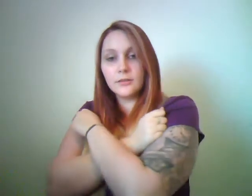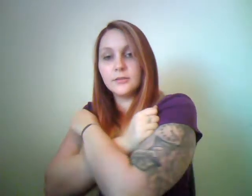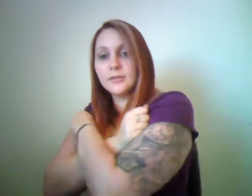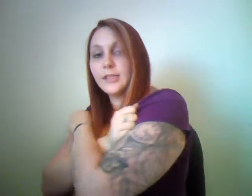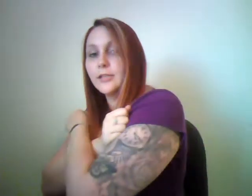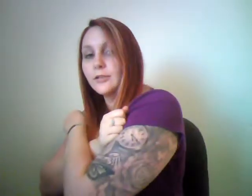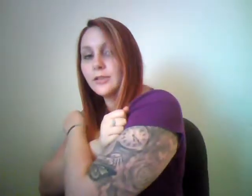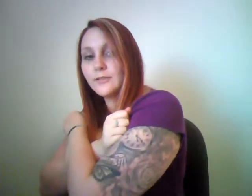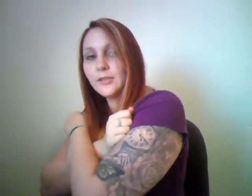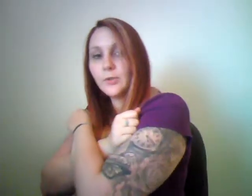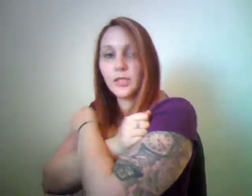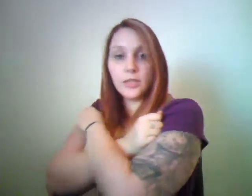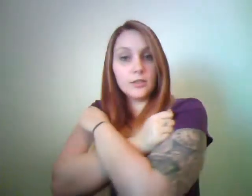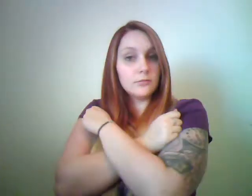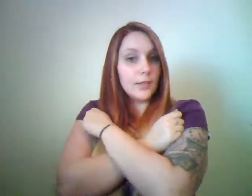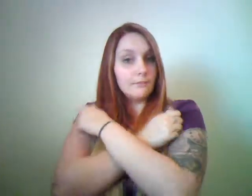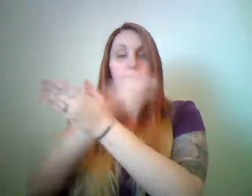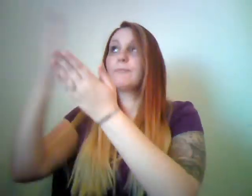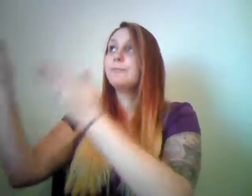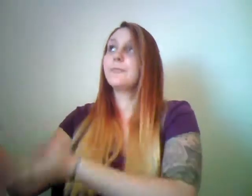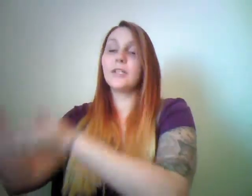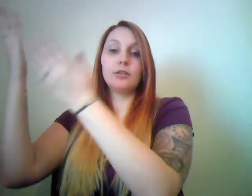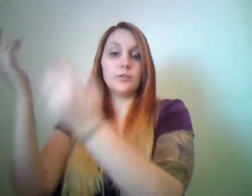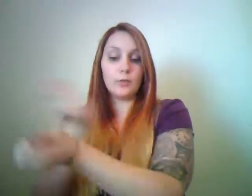It's like you're giving someone a hug. Okay. You are